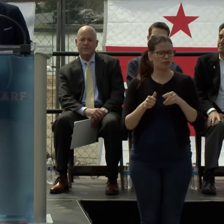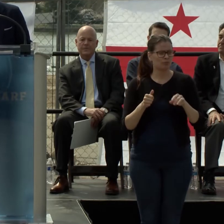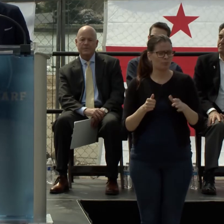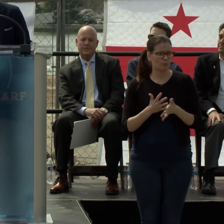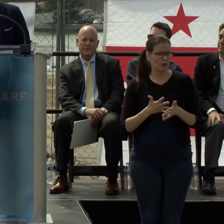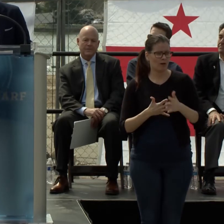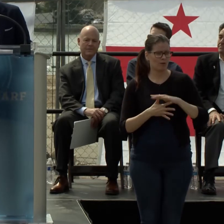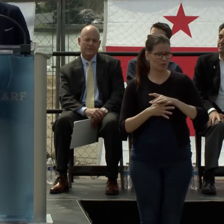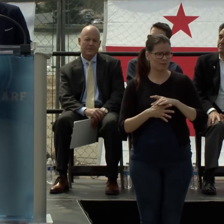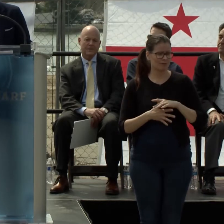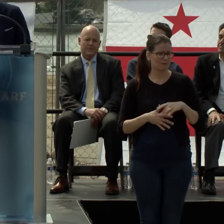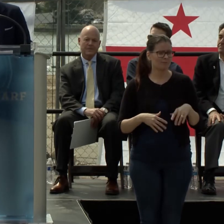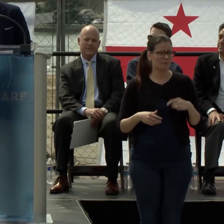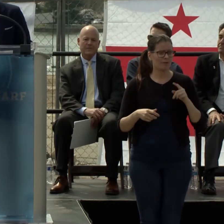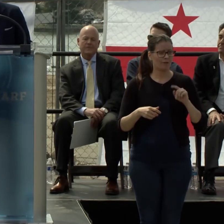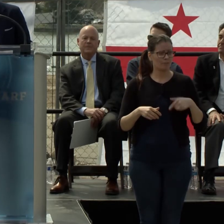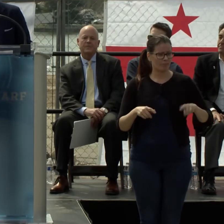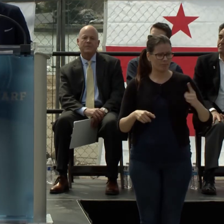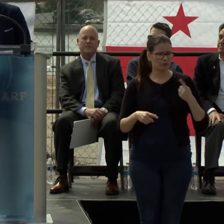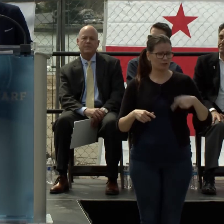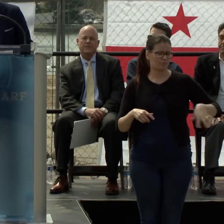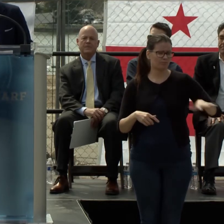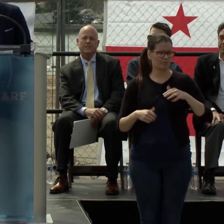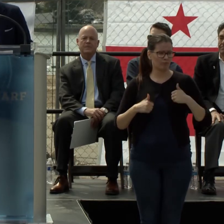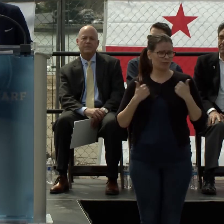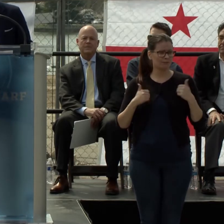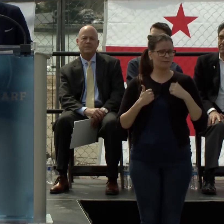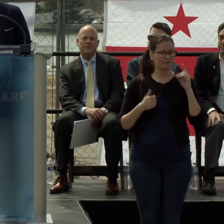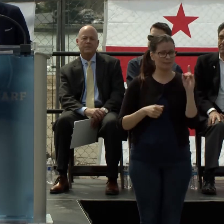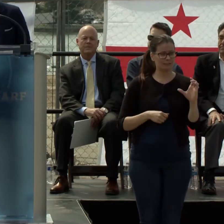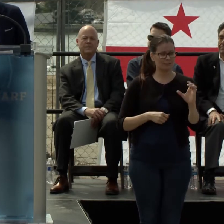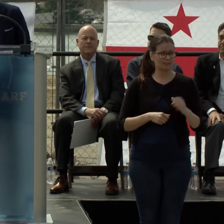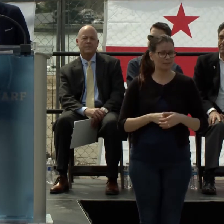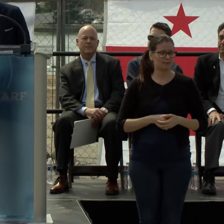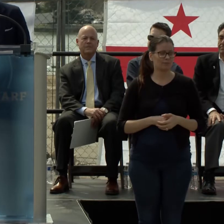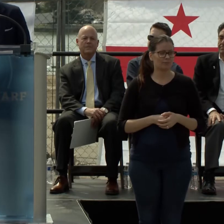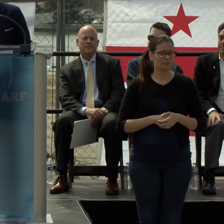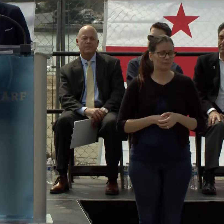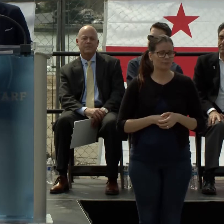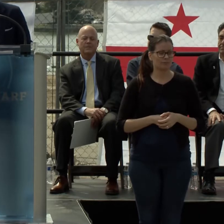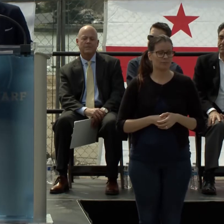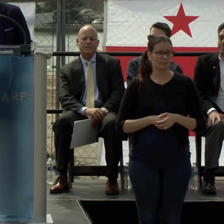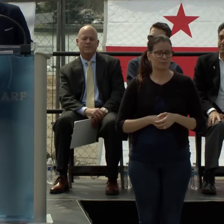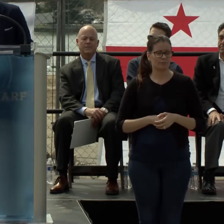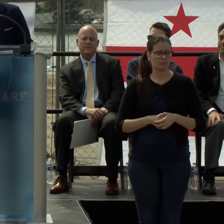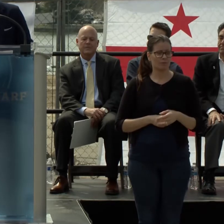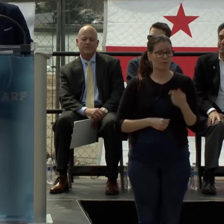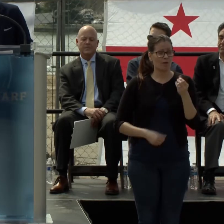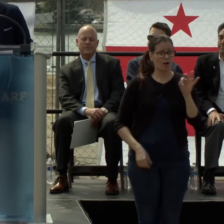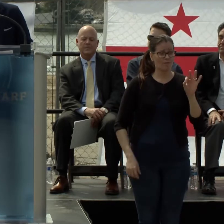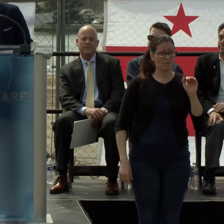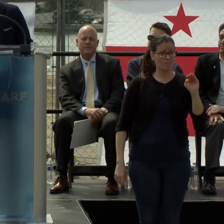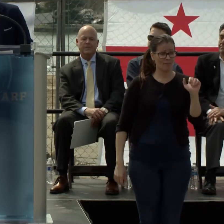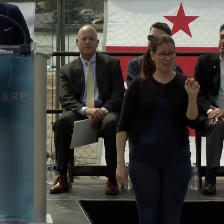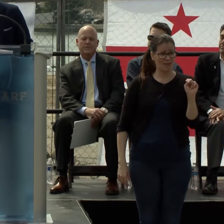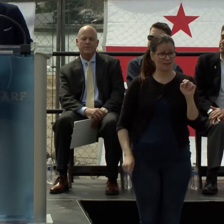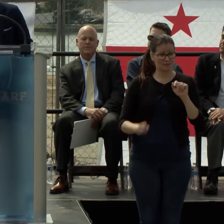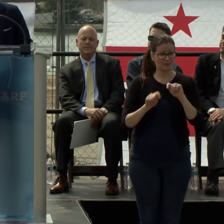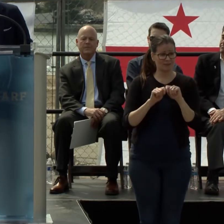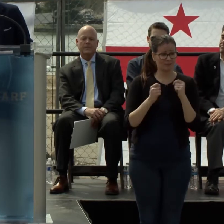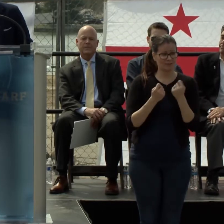Allen, the entire Hoffman team, as well as Madison Marquette, for making sure that this project came